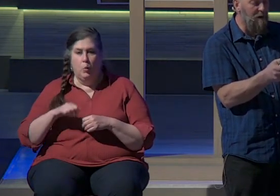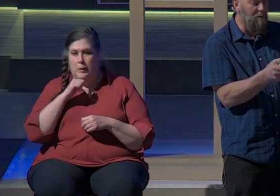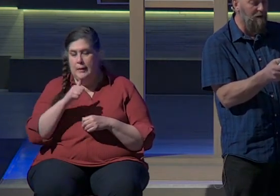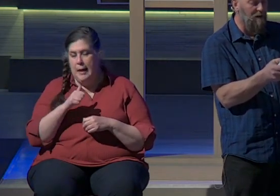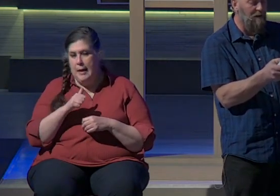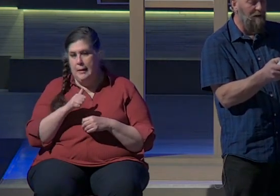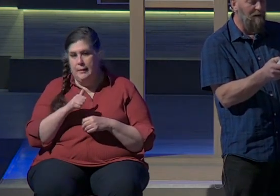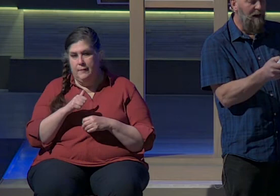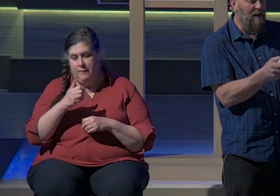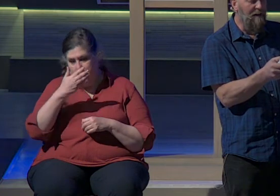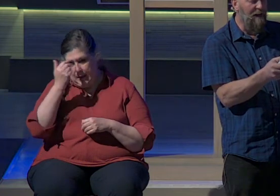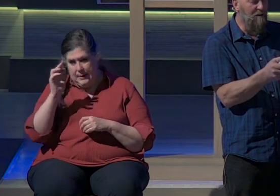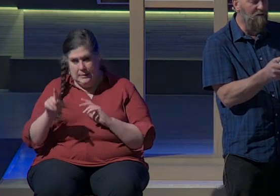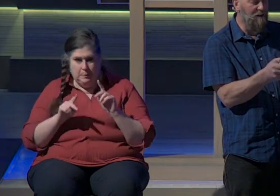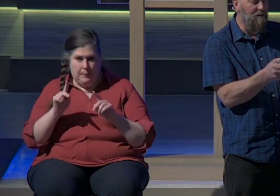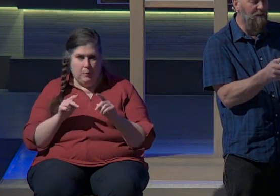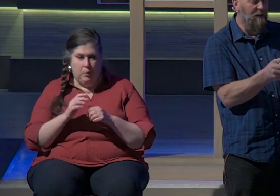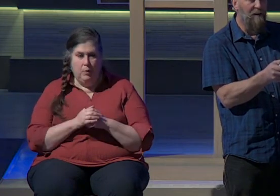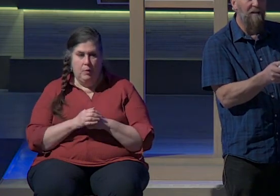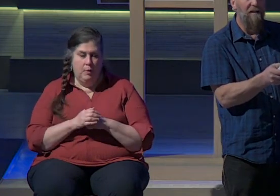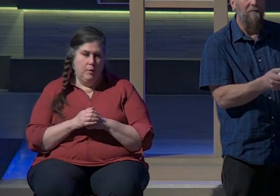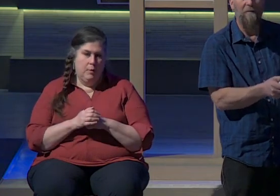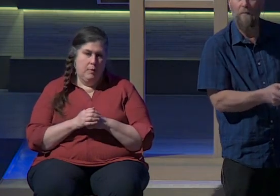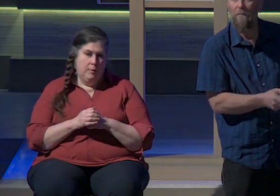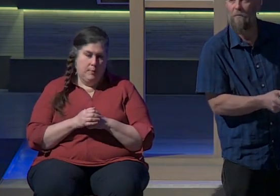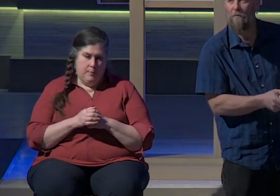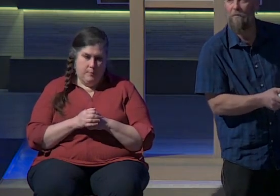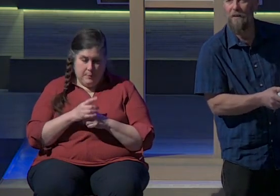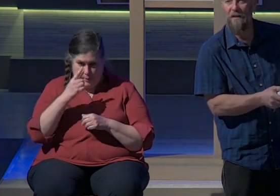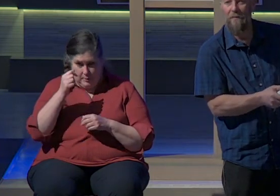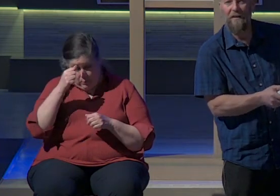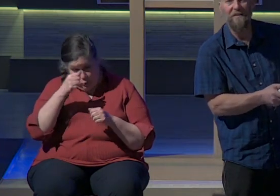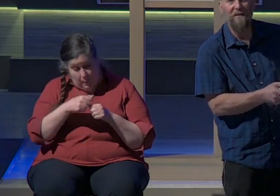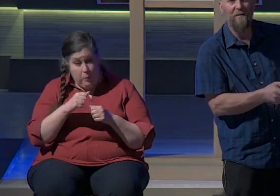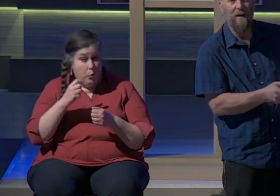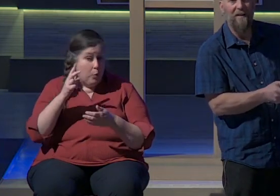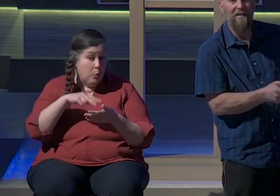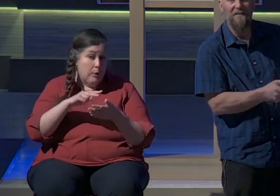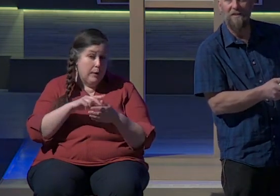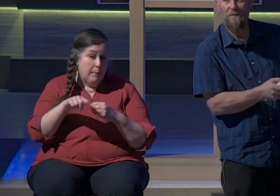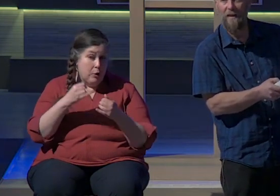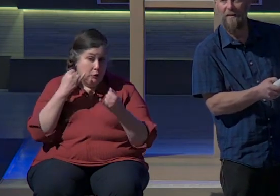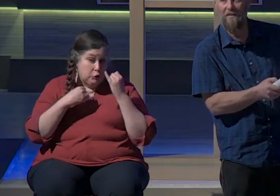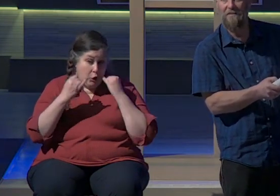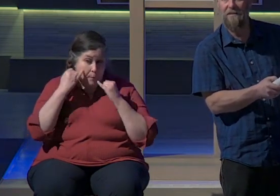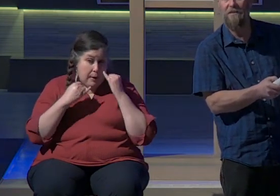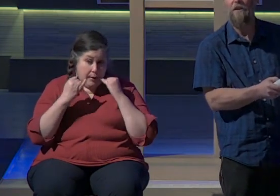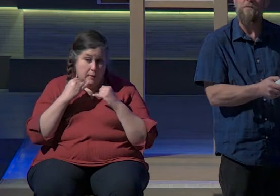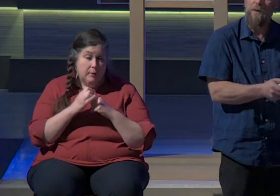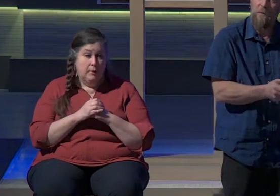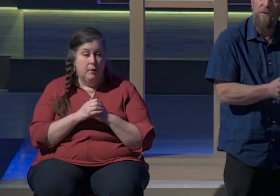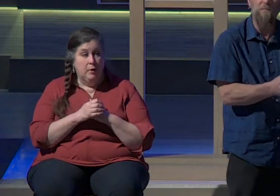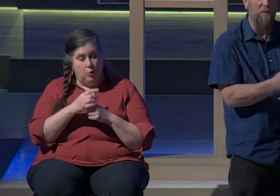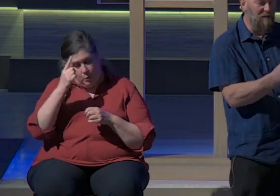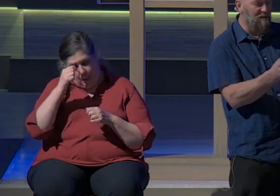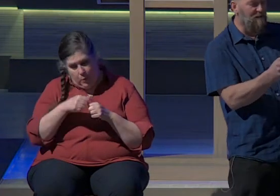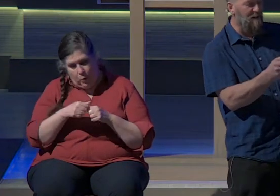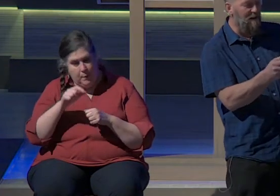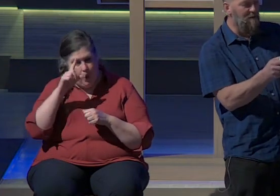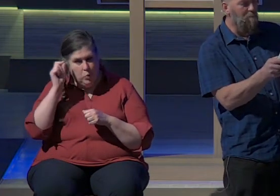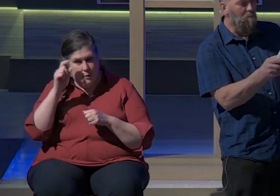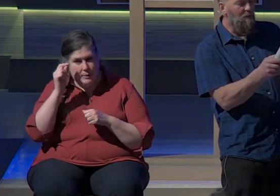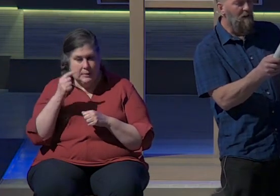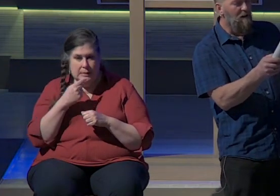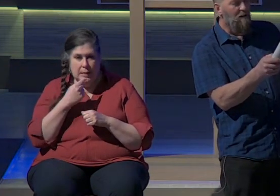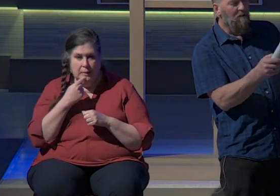his people on account of," remember what we're reading about in Jeremiah as Jeremiah intercedes? Remember what Moses